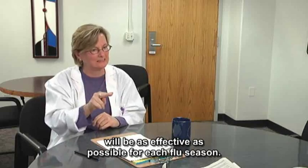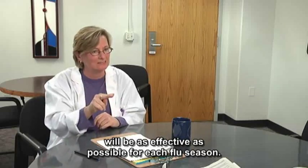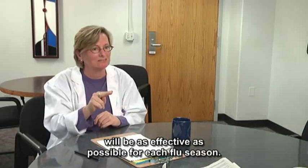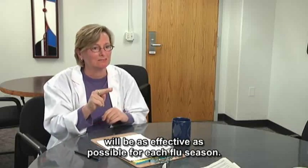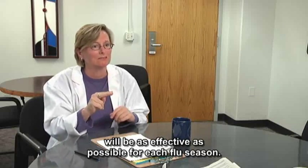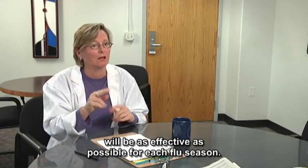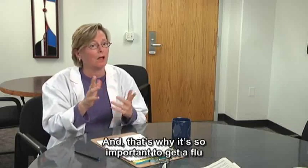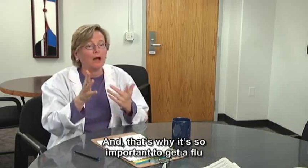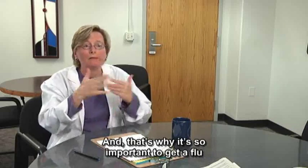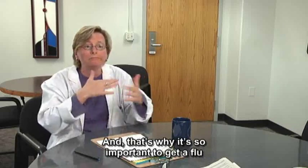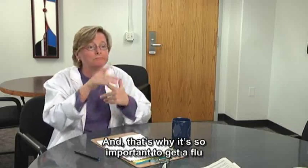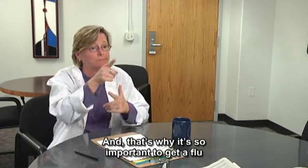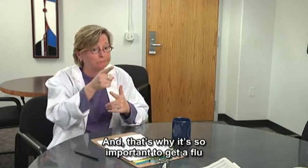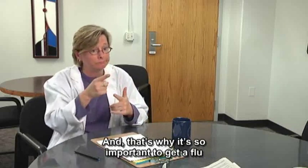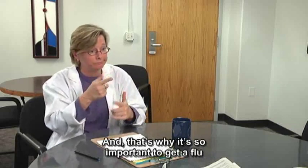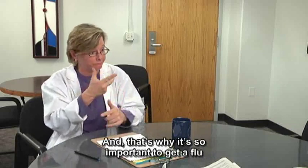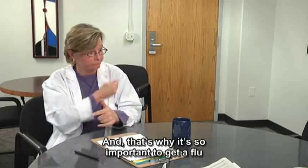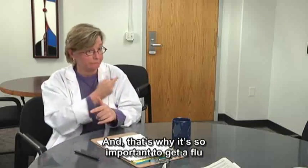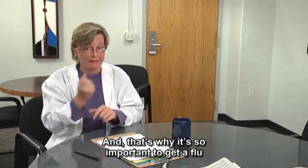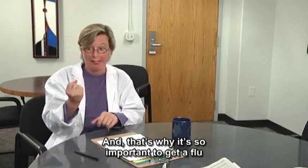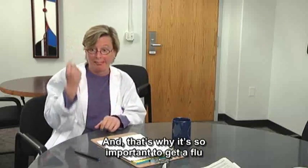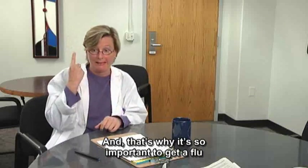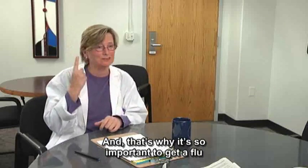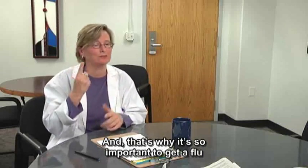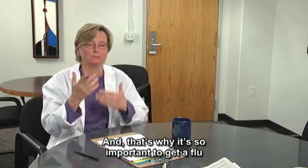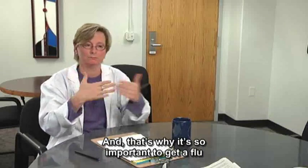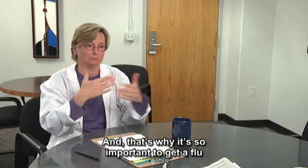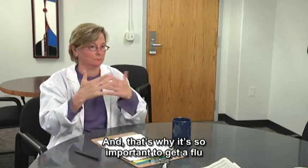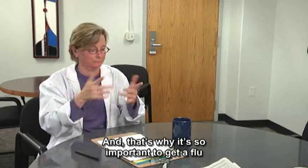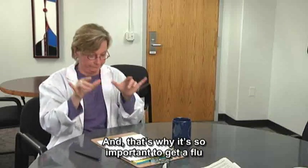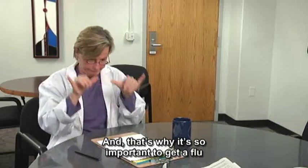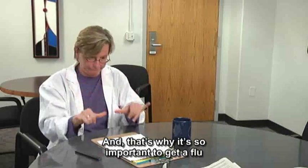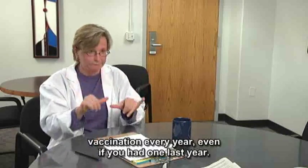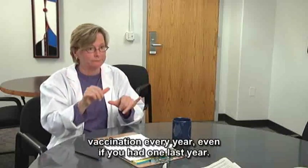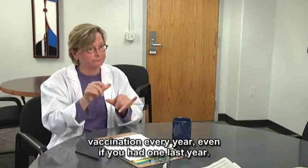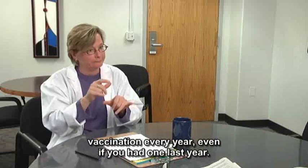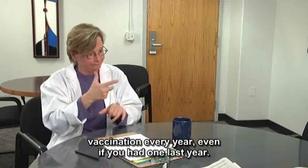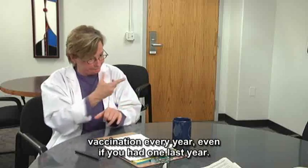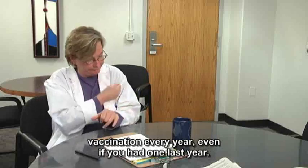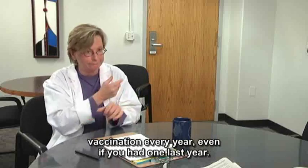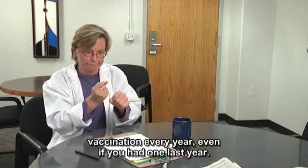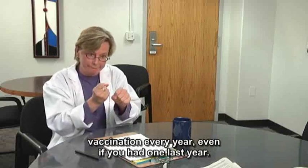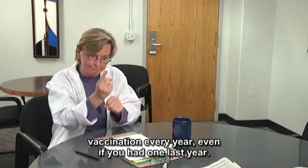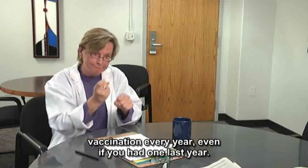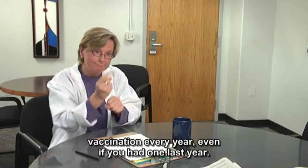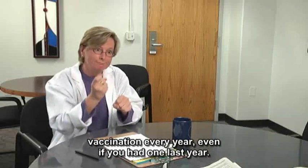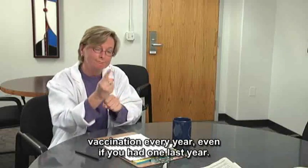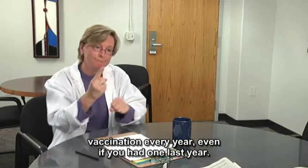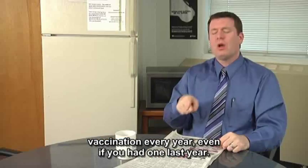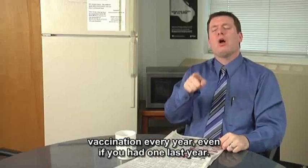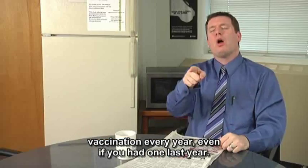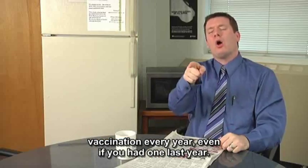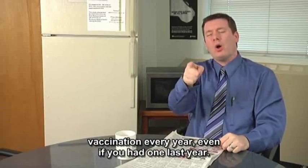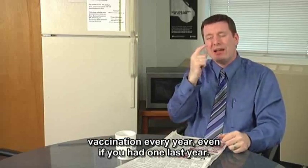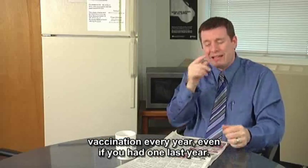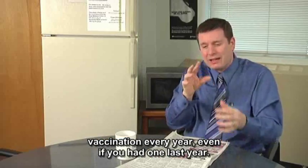And that's why it's so important to get a flu vaccination every year, even if you had one last year. Ah, new